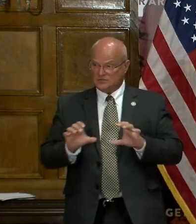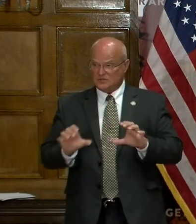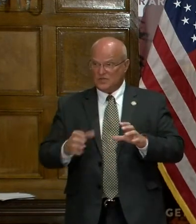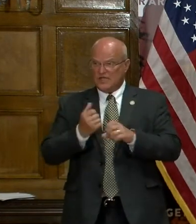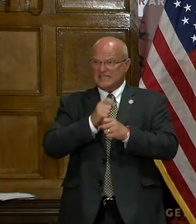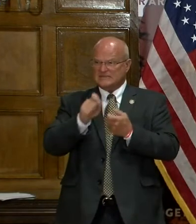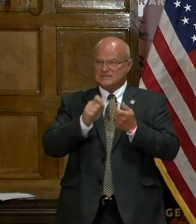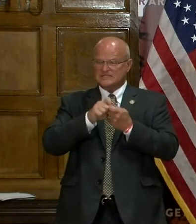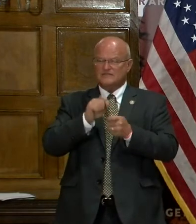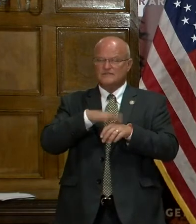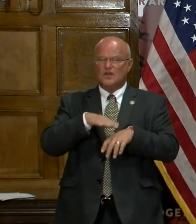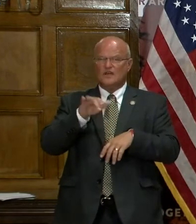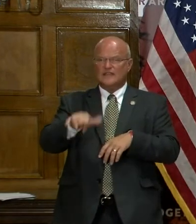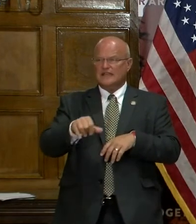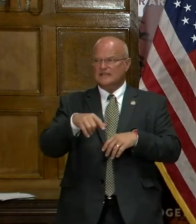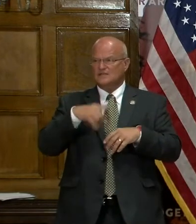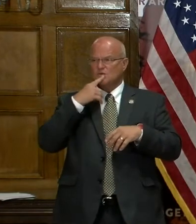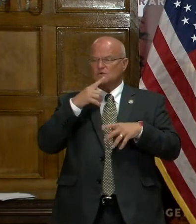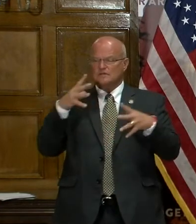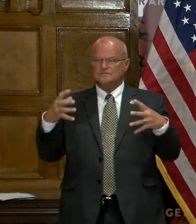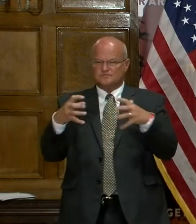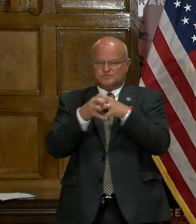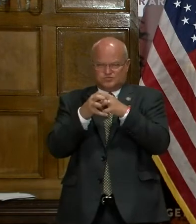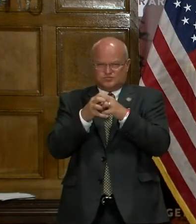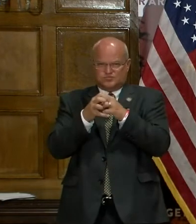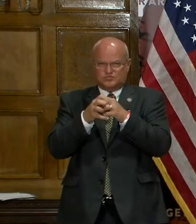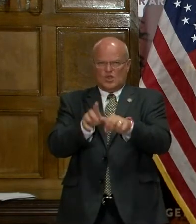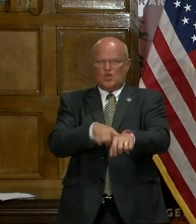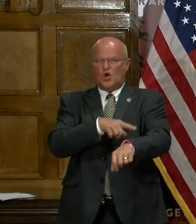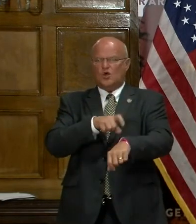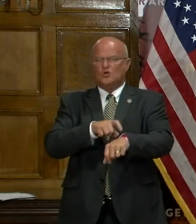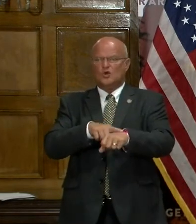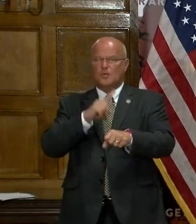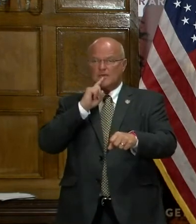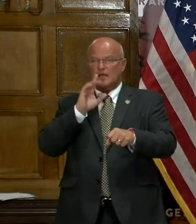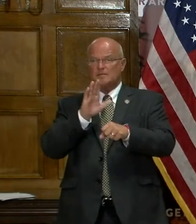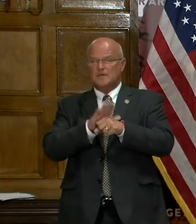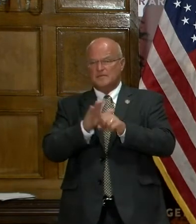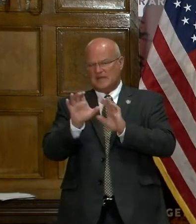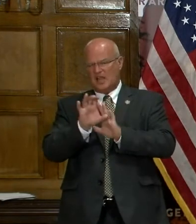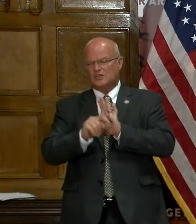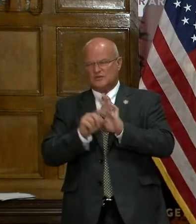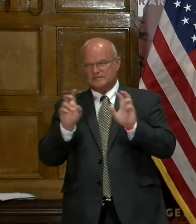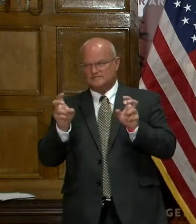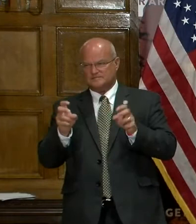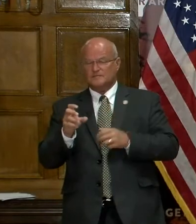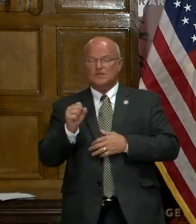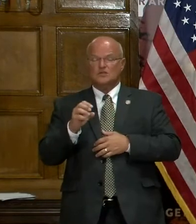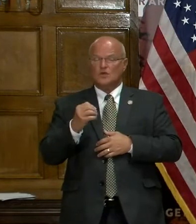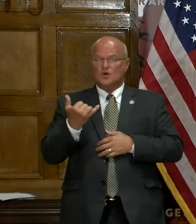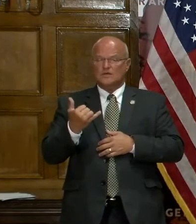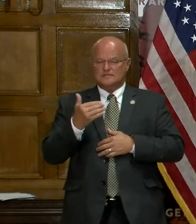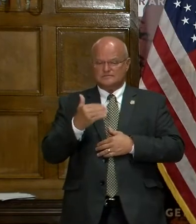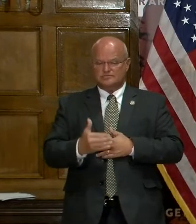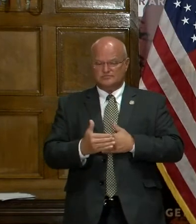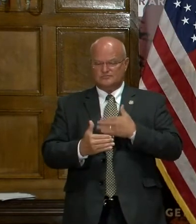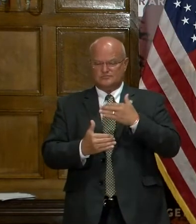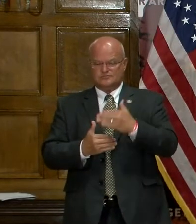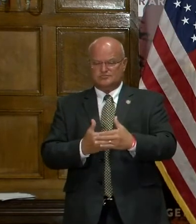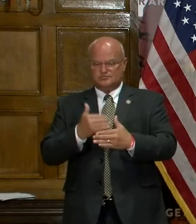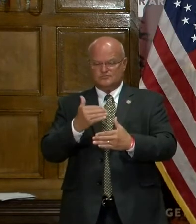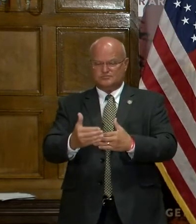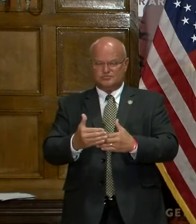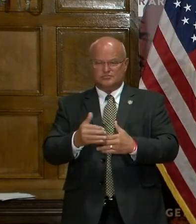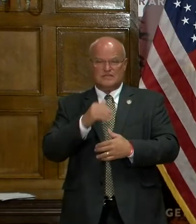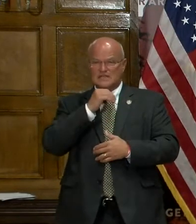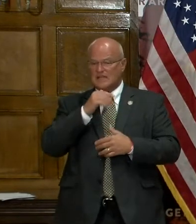get specifics on it to tie it down into a longer-term commitment and contract. So it's a step-by-step process. It's